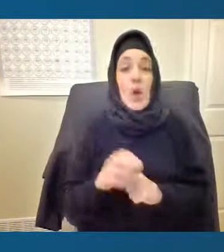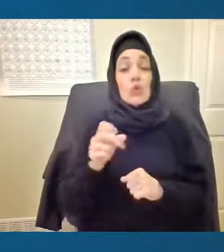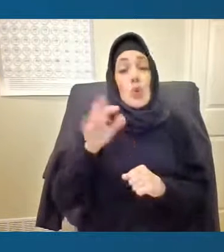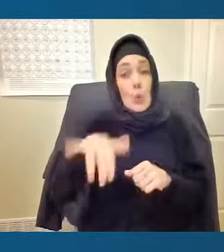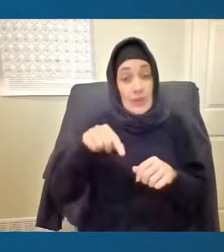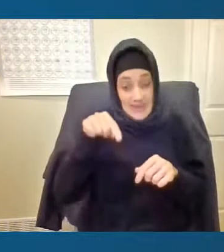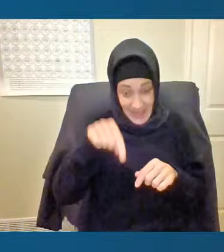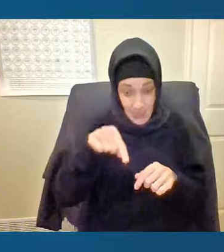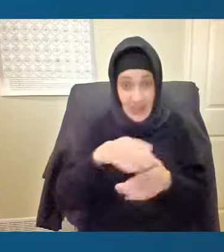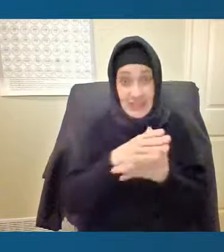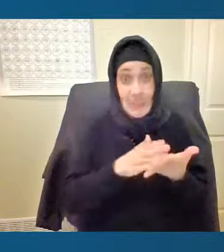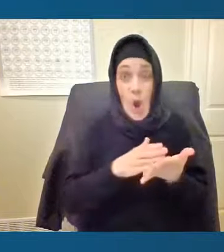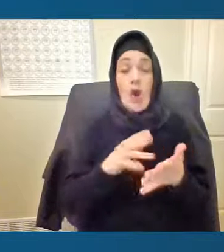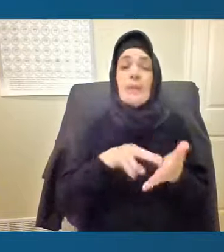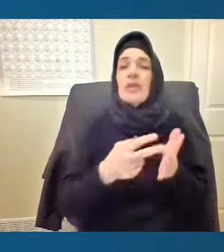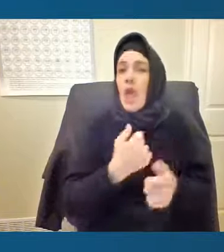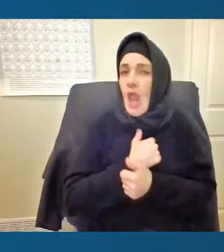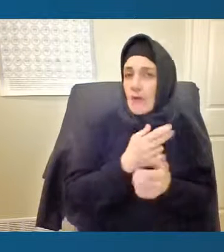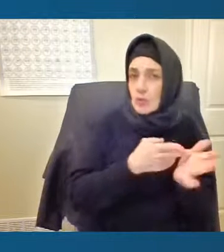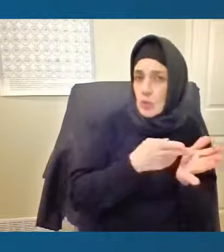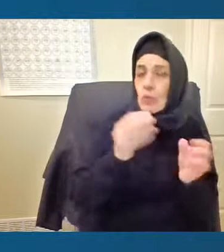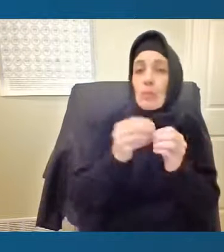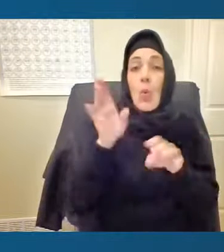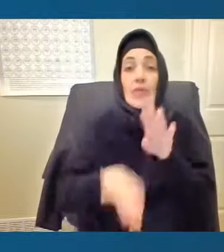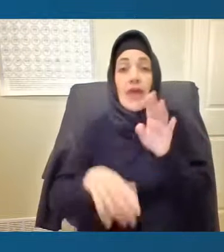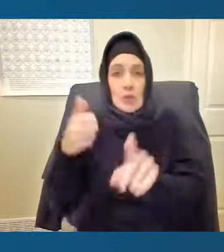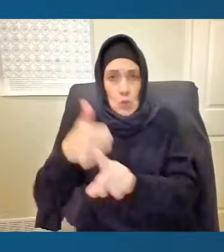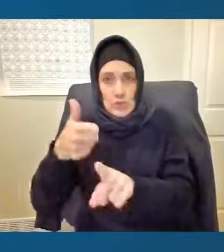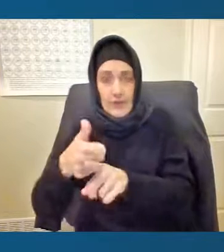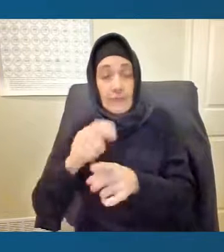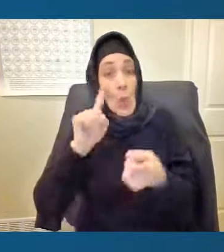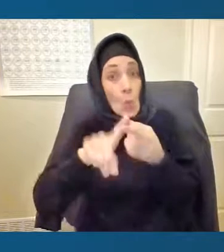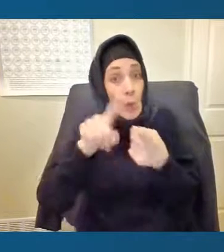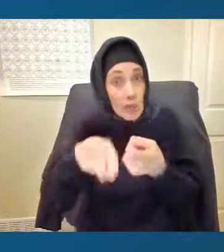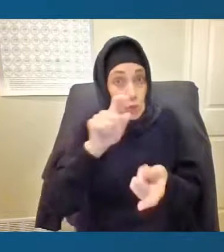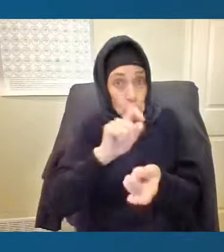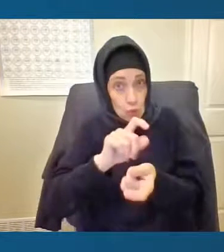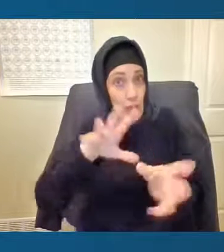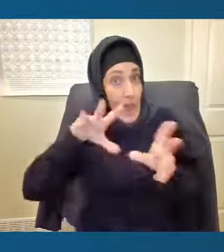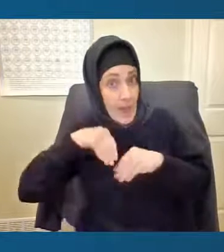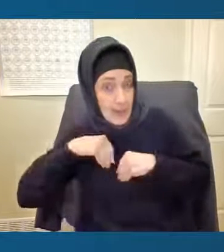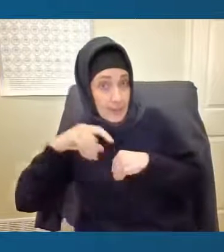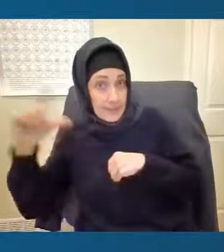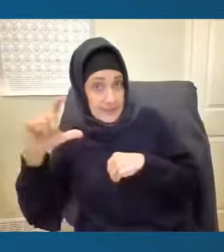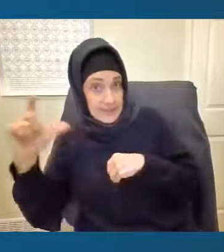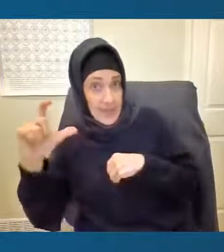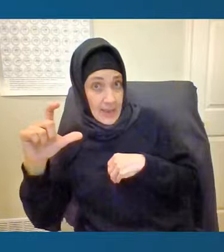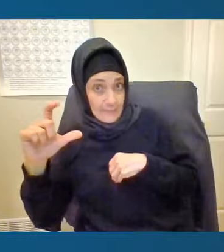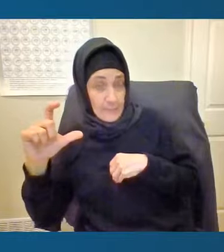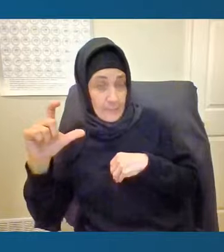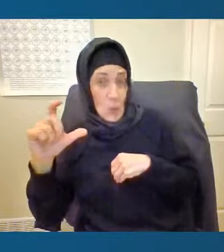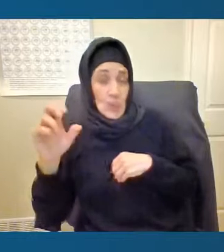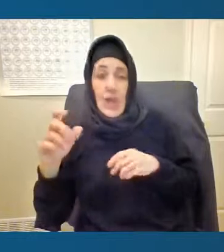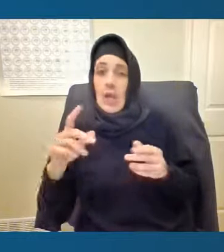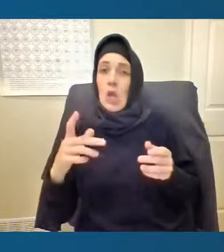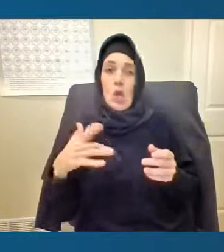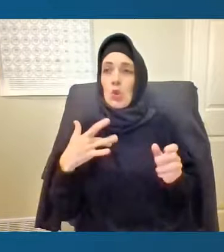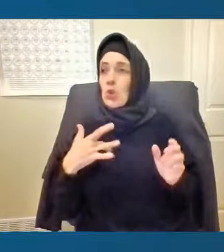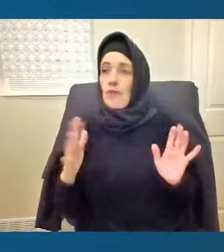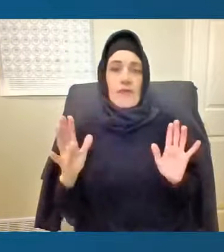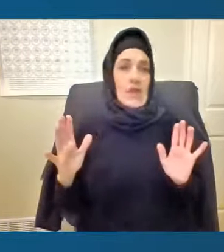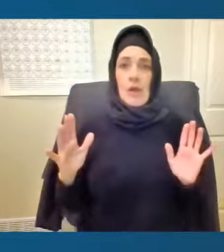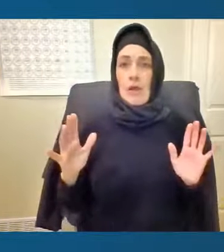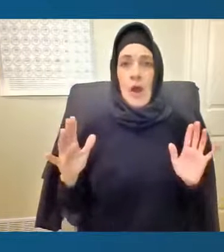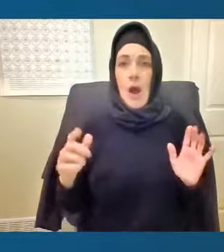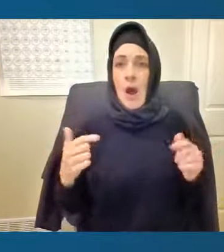love yourself. As a convert, there's this moment where your self-identity is just smashed with converting. Like, you as